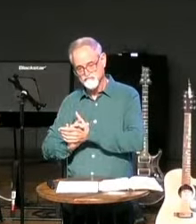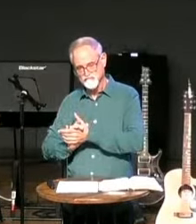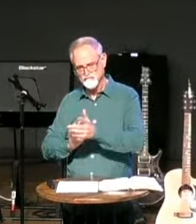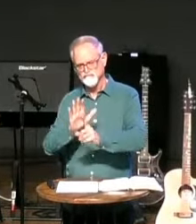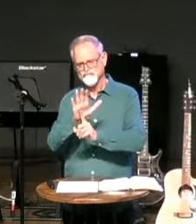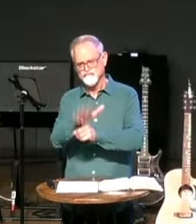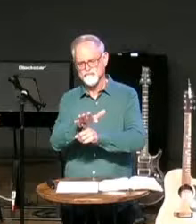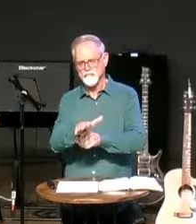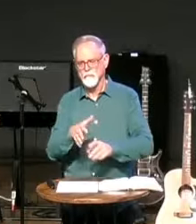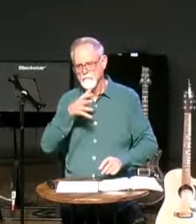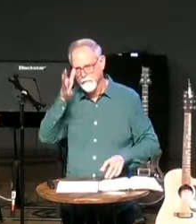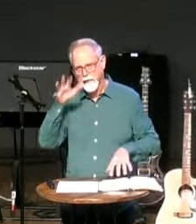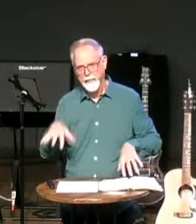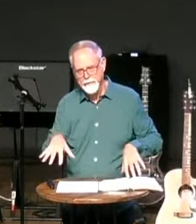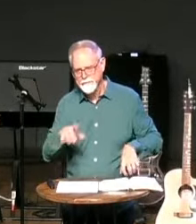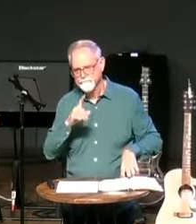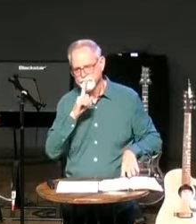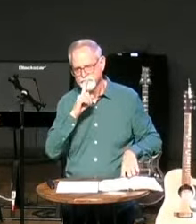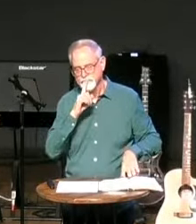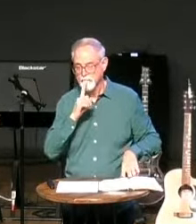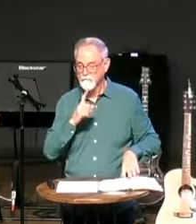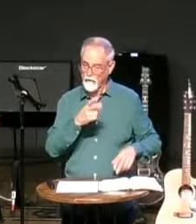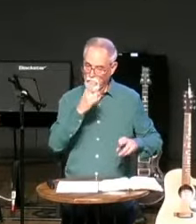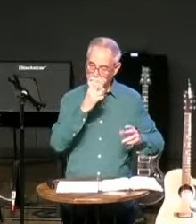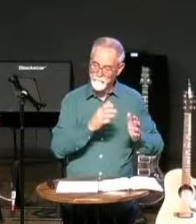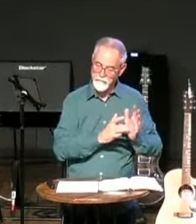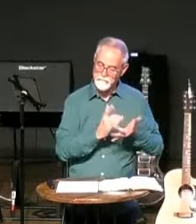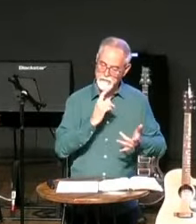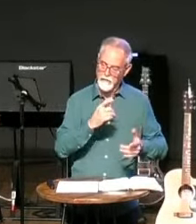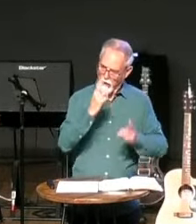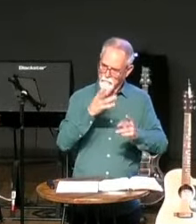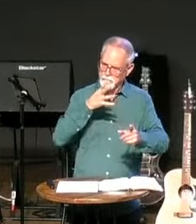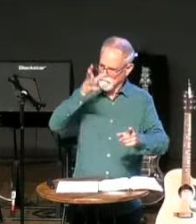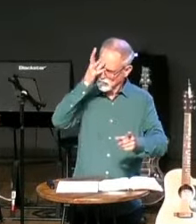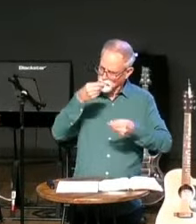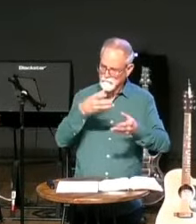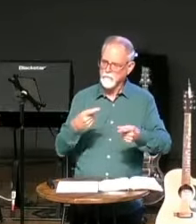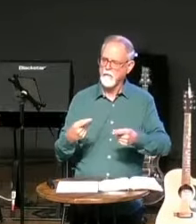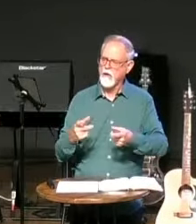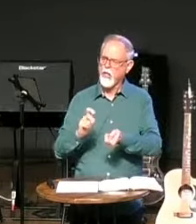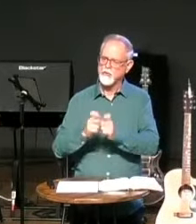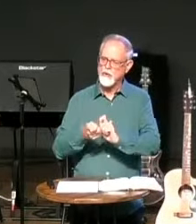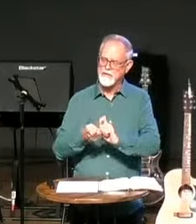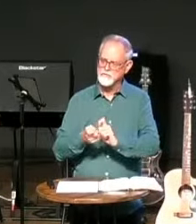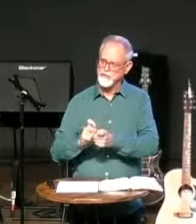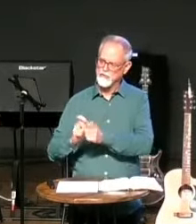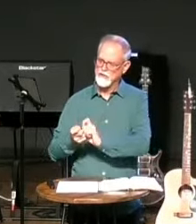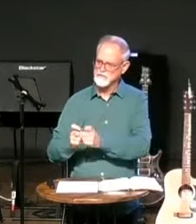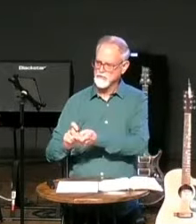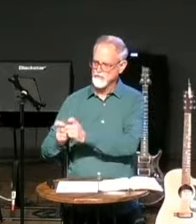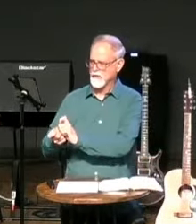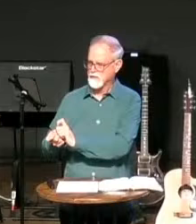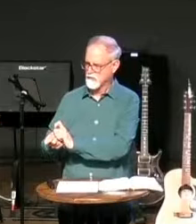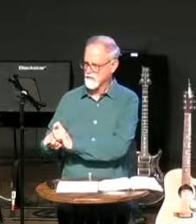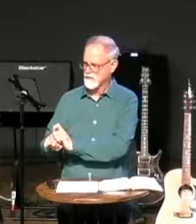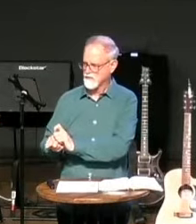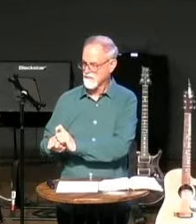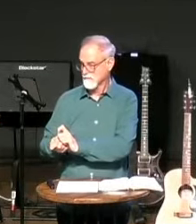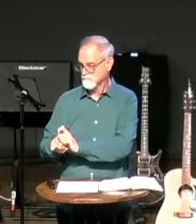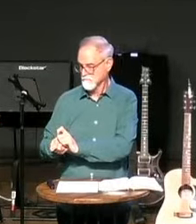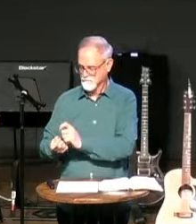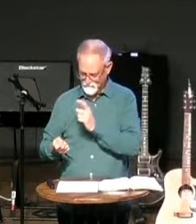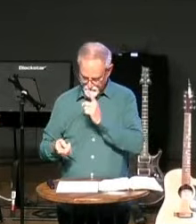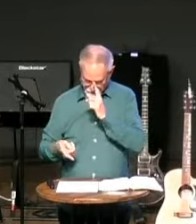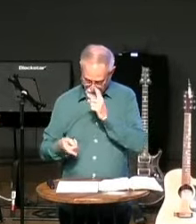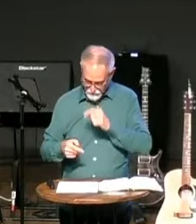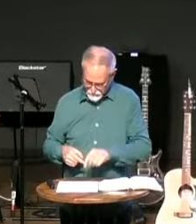from you. What would have gained from me is given only from God. he's indeed not honoring his father. He's twisting